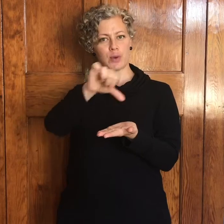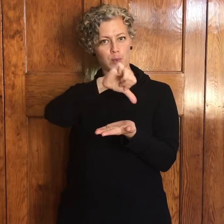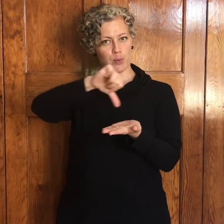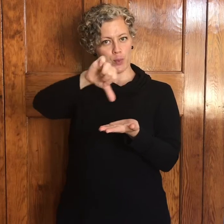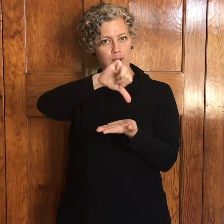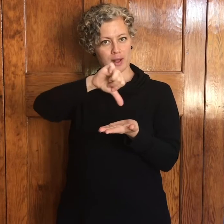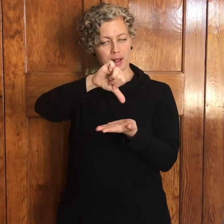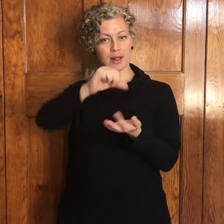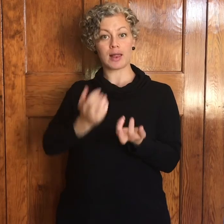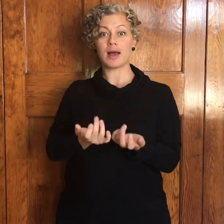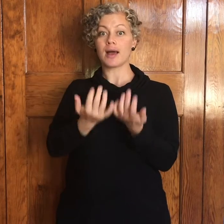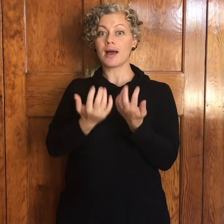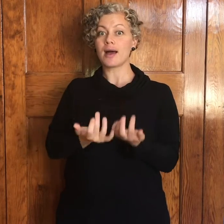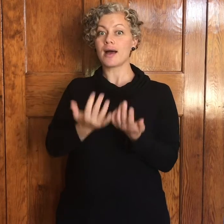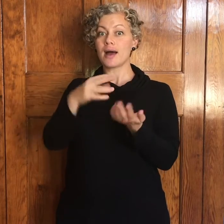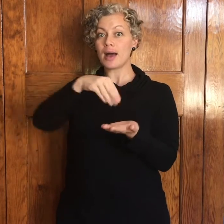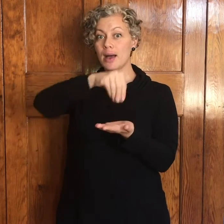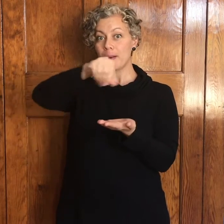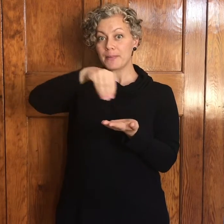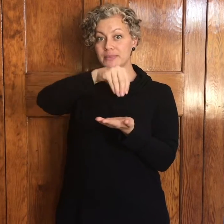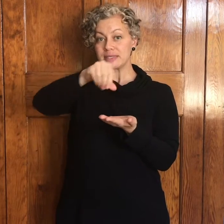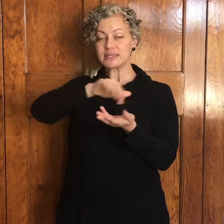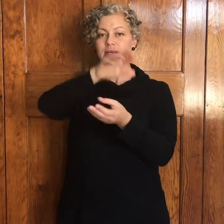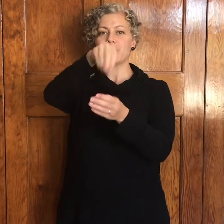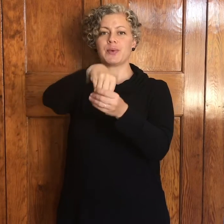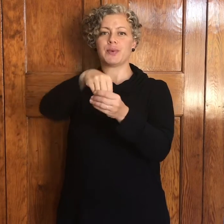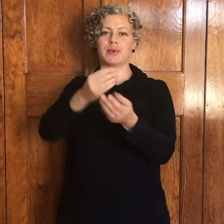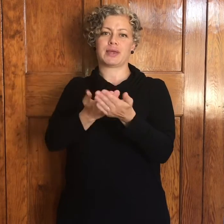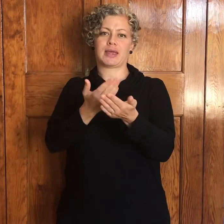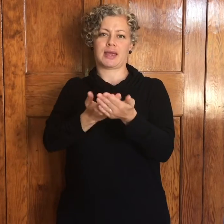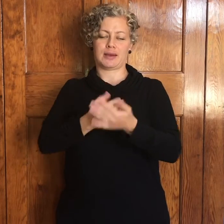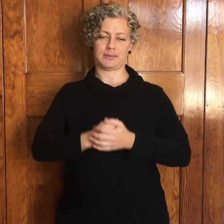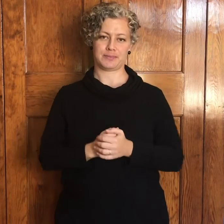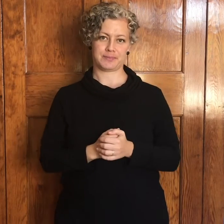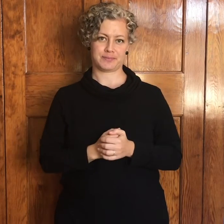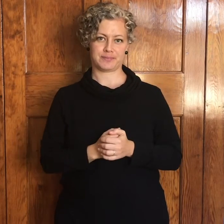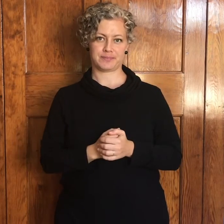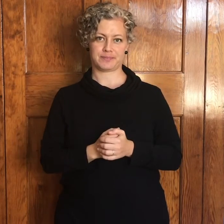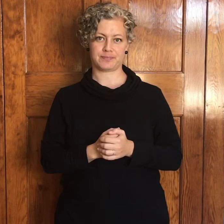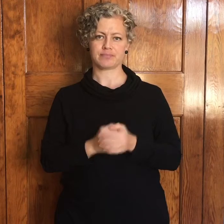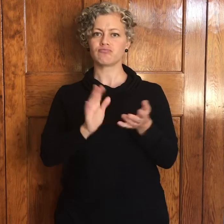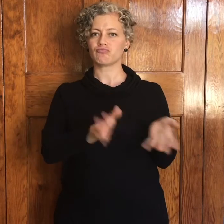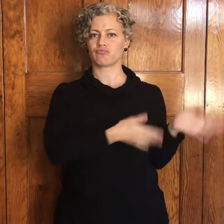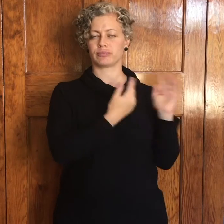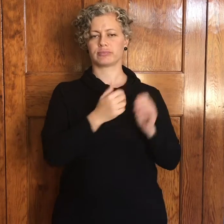Something else to give is trinkets. Number 6 on the list,